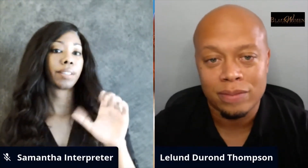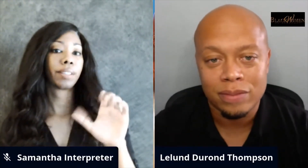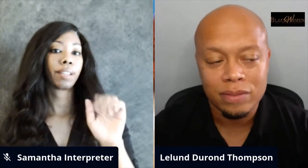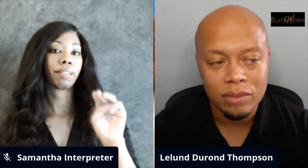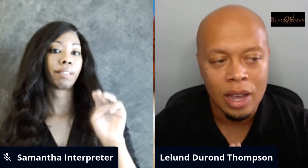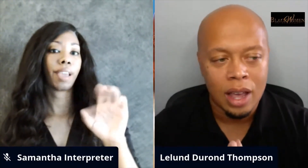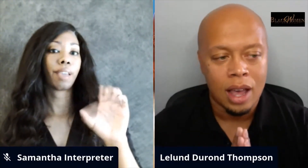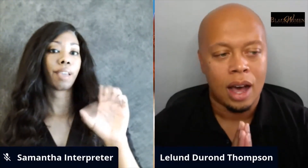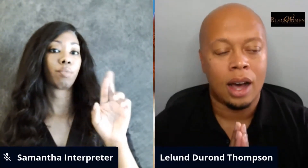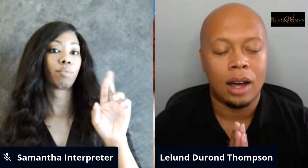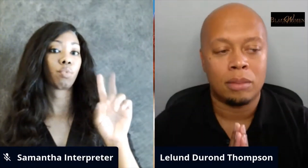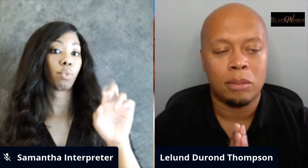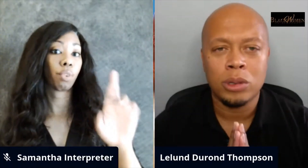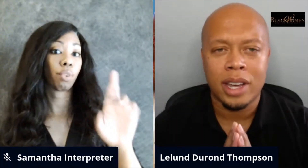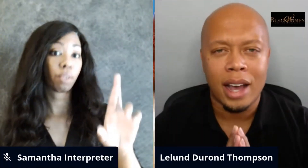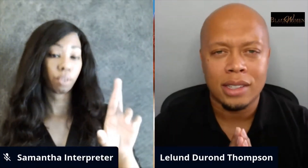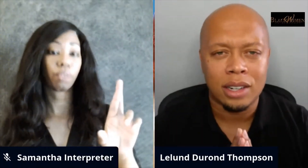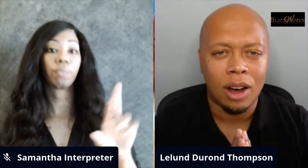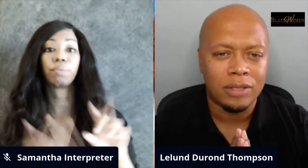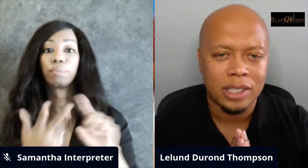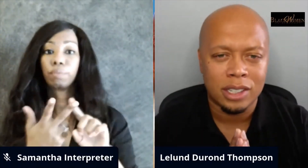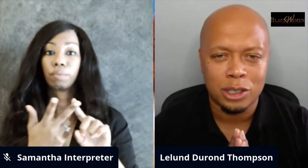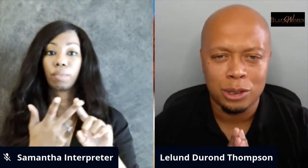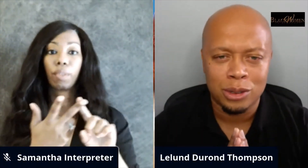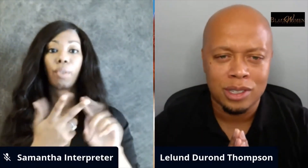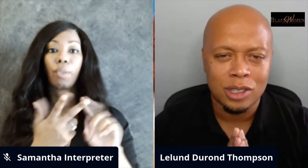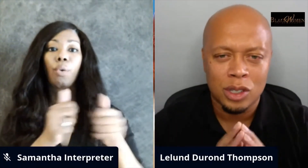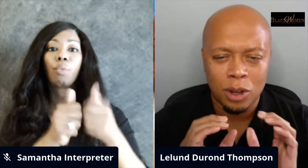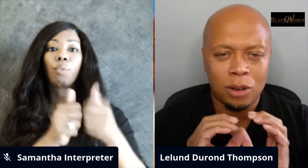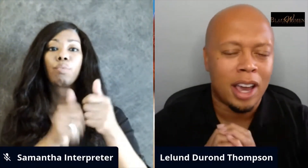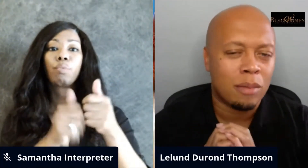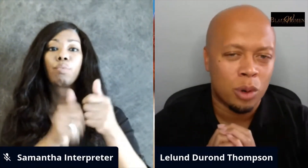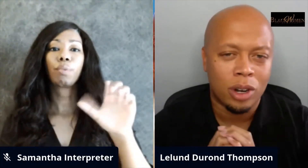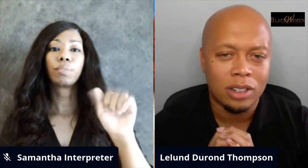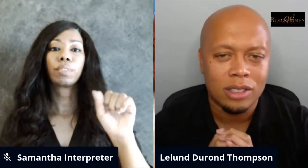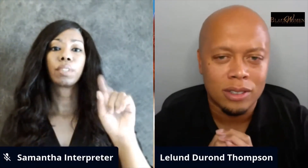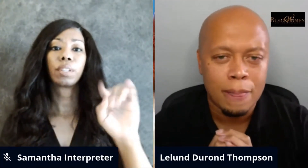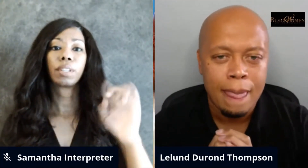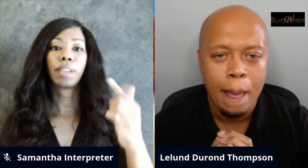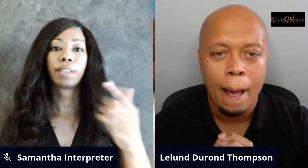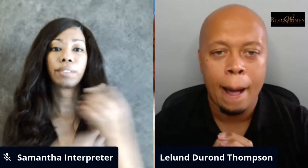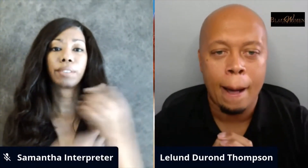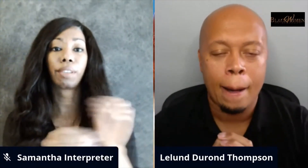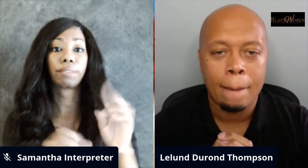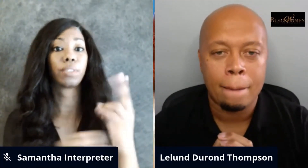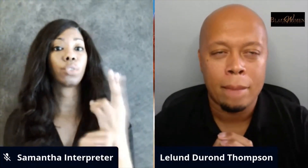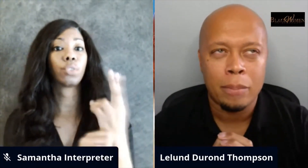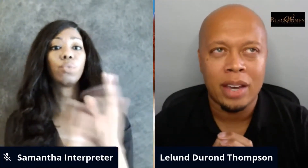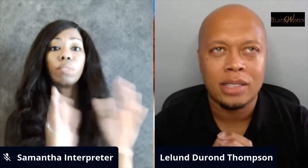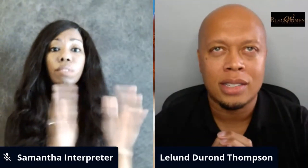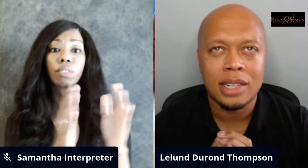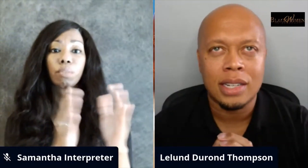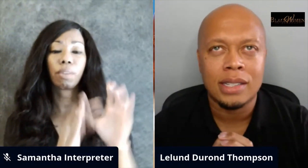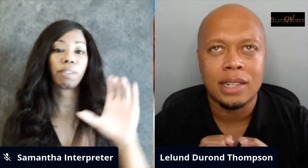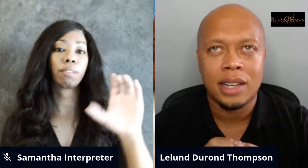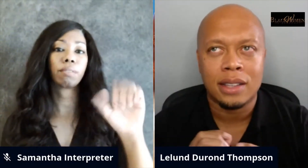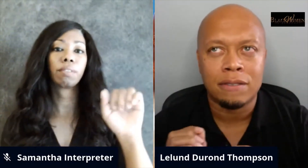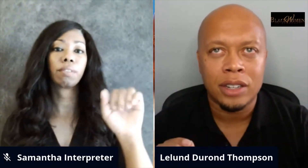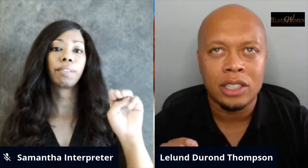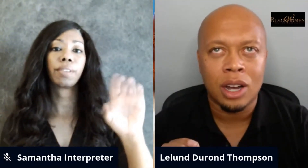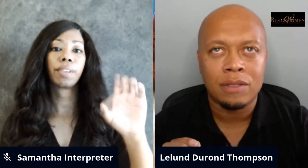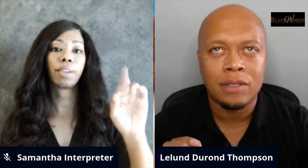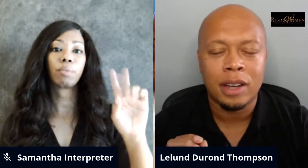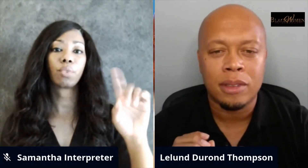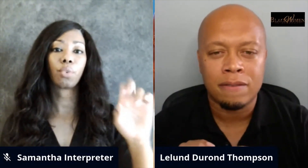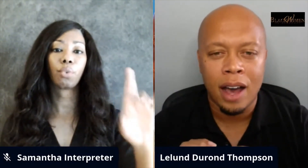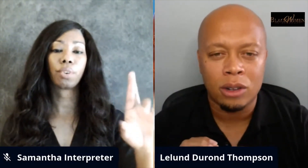for. Most casting offices use small camcorders because it's easy to take the